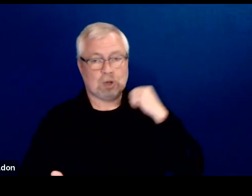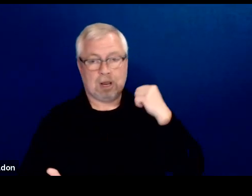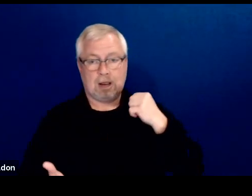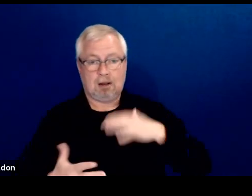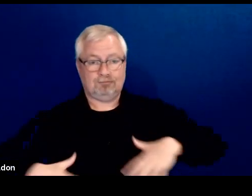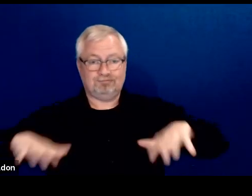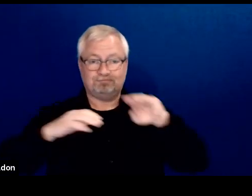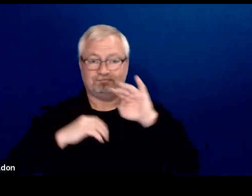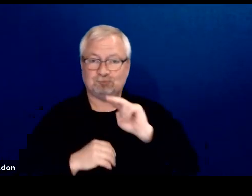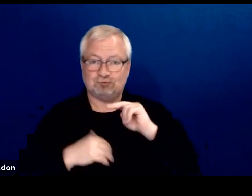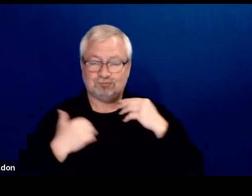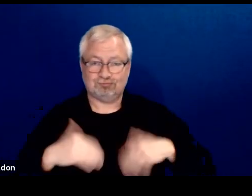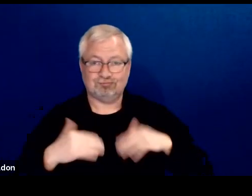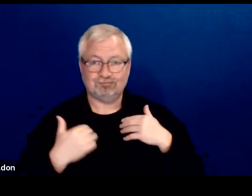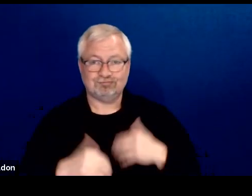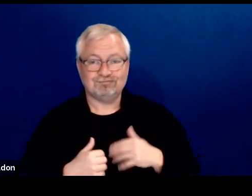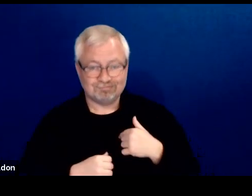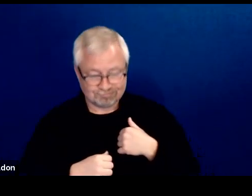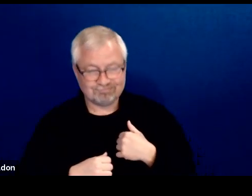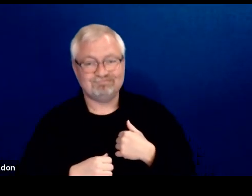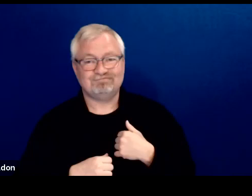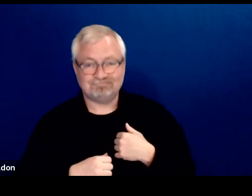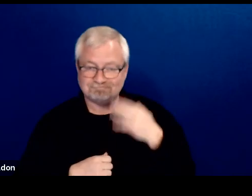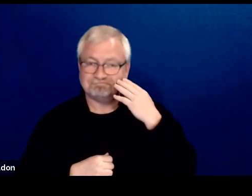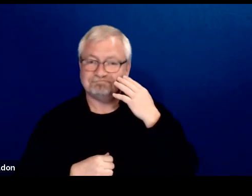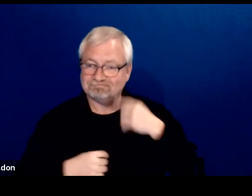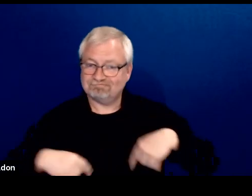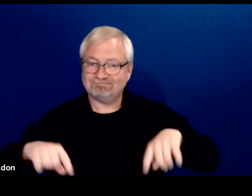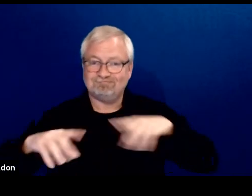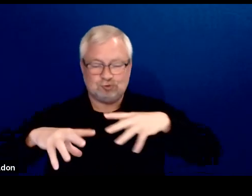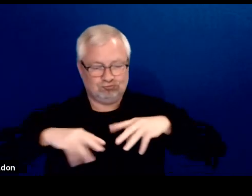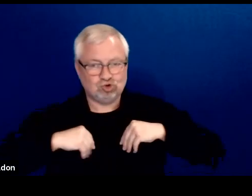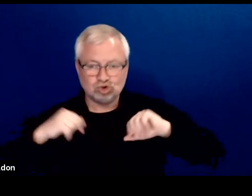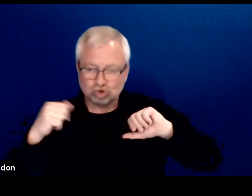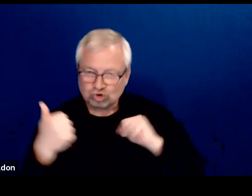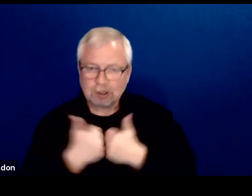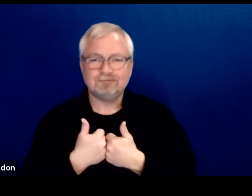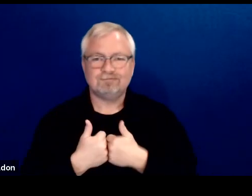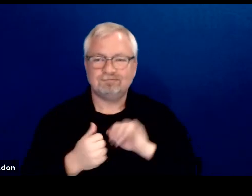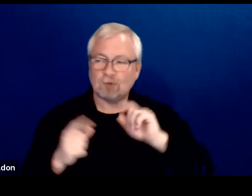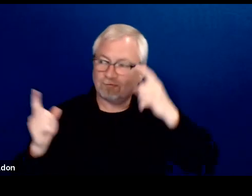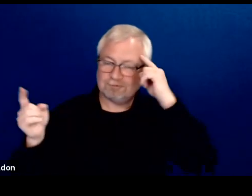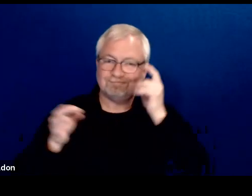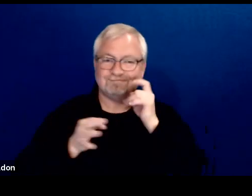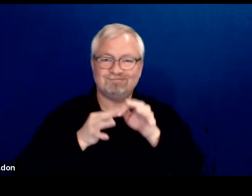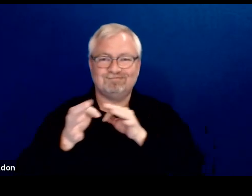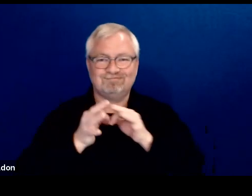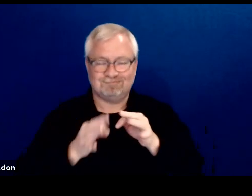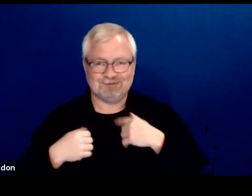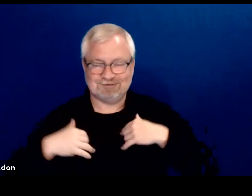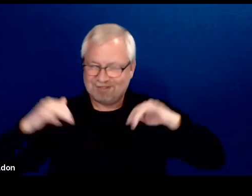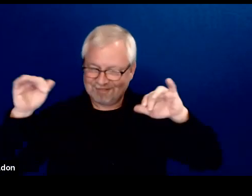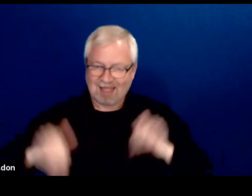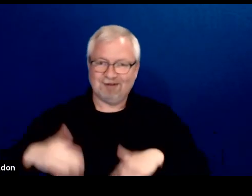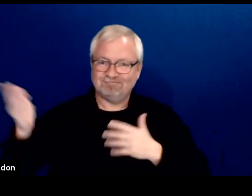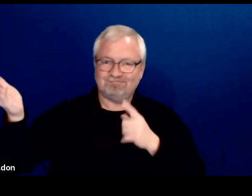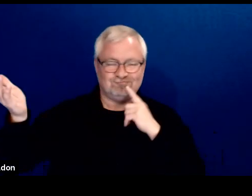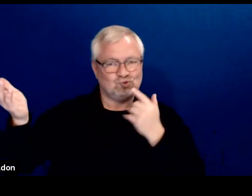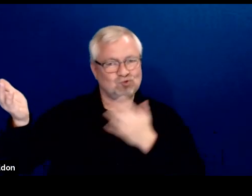we're rising to meet the challenges that the governor has articulated. So with that, I'm going to be followed by Commissioner Steve Grove